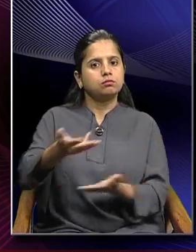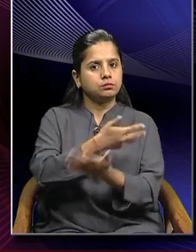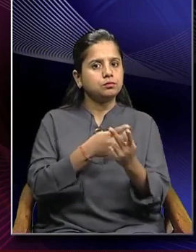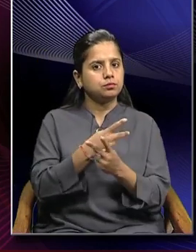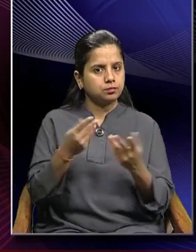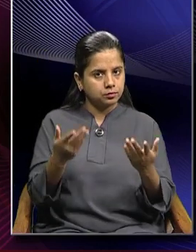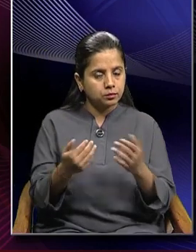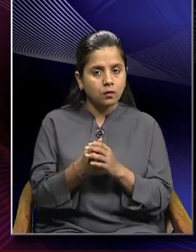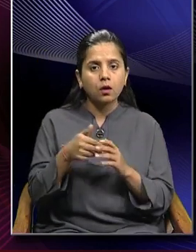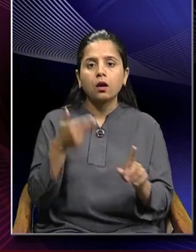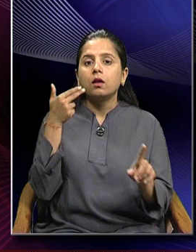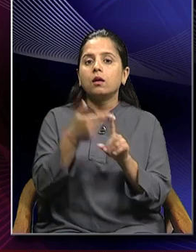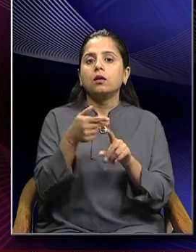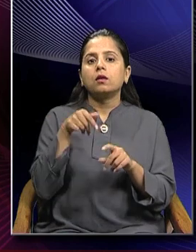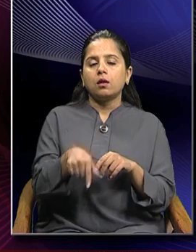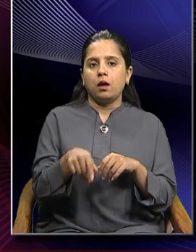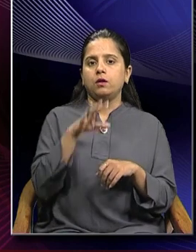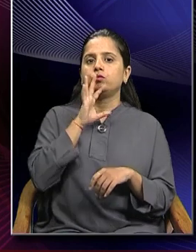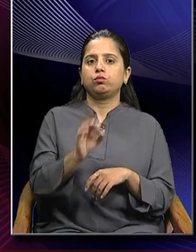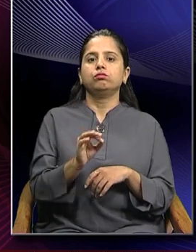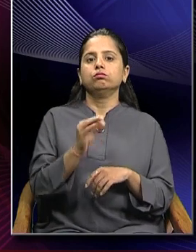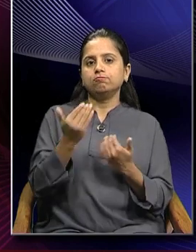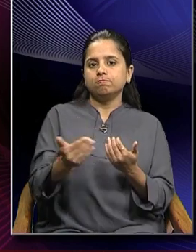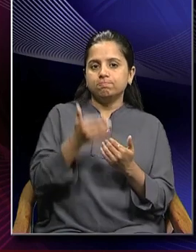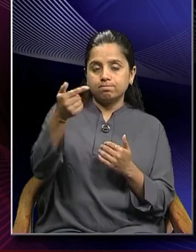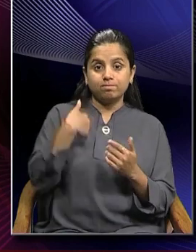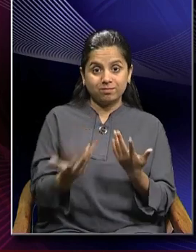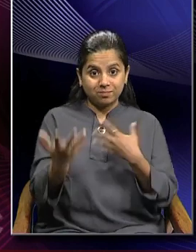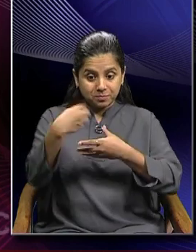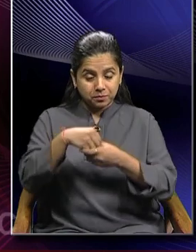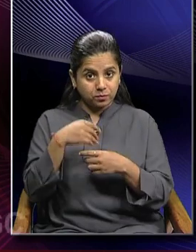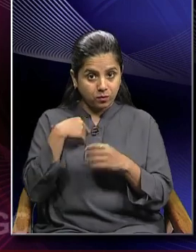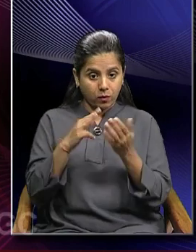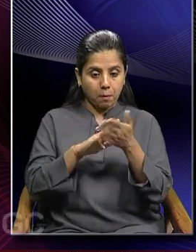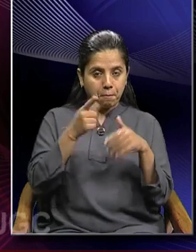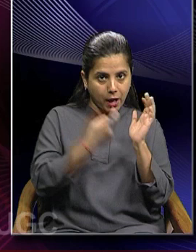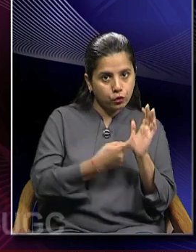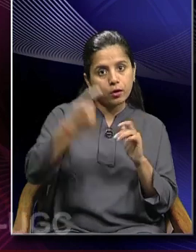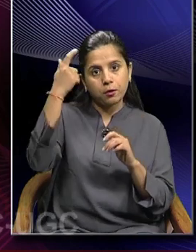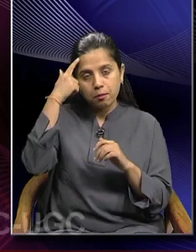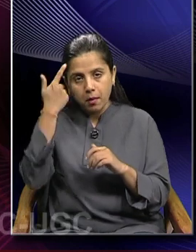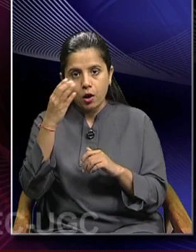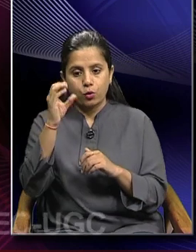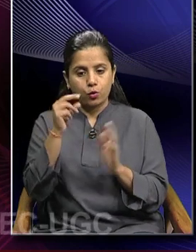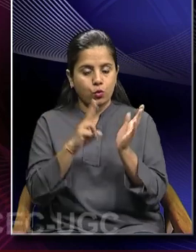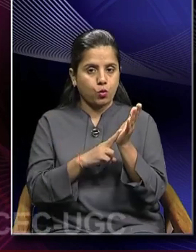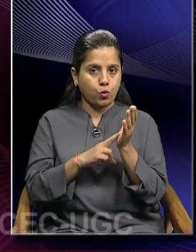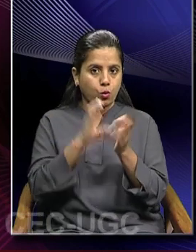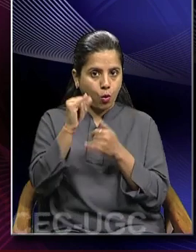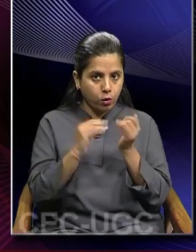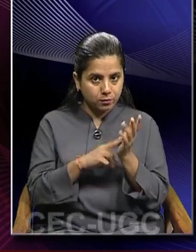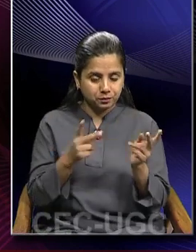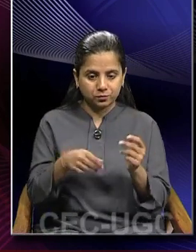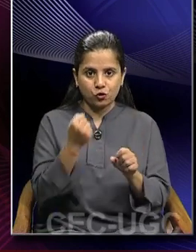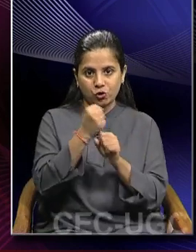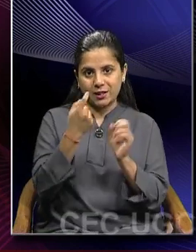is basically called as the ultimate truth. So when we integrate matter, mind and consciousness with that of